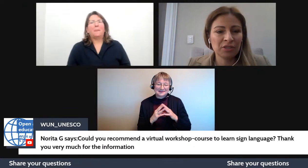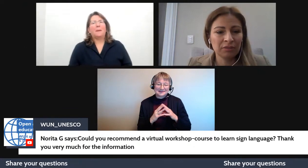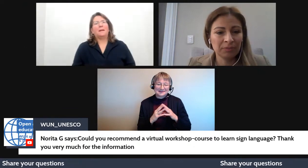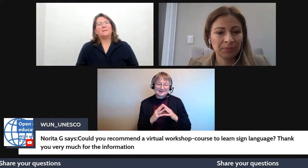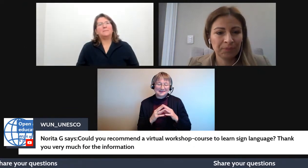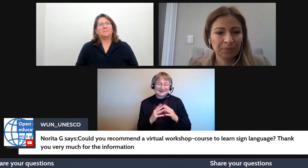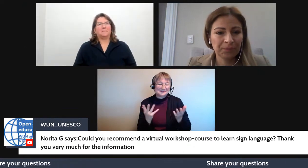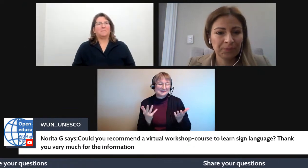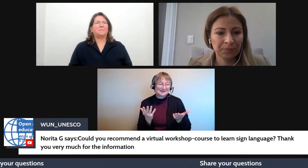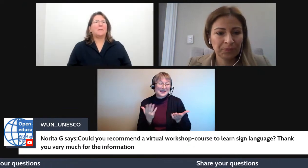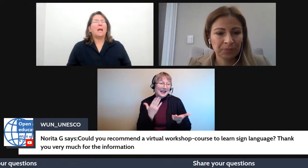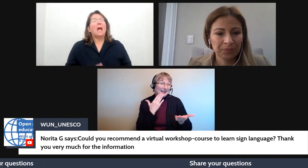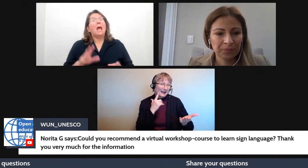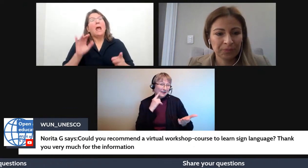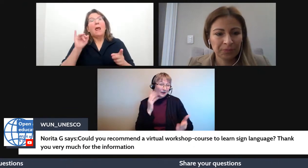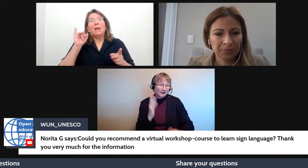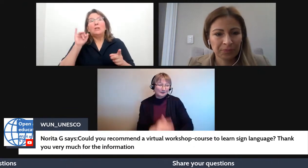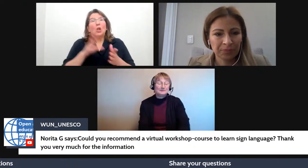the information.